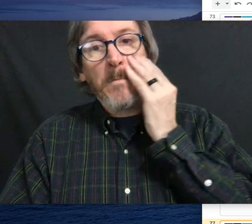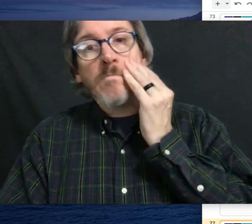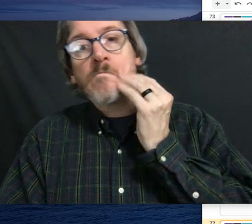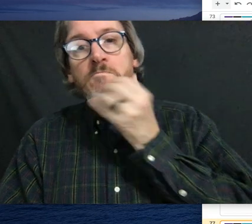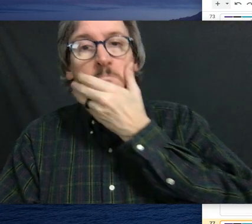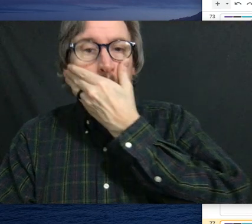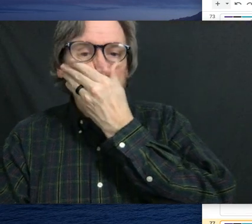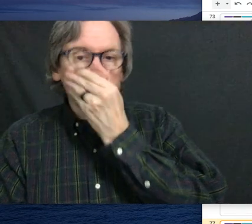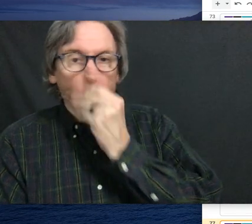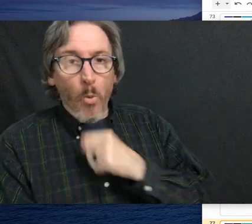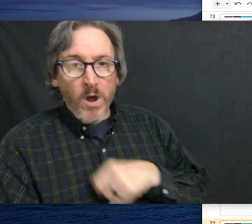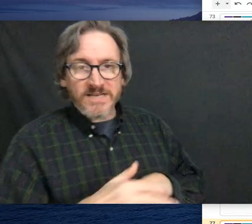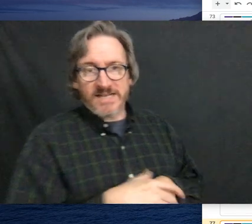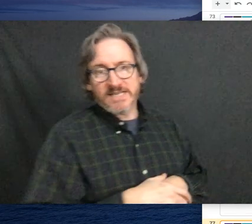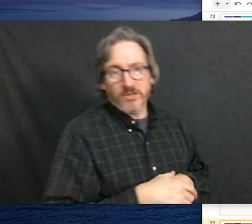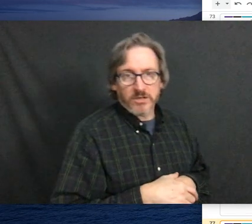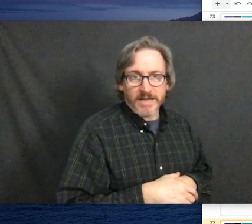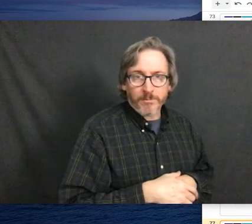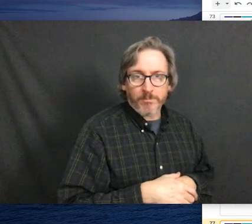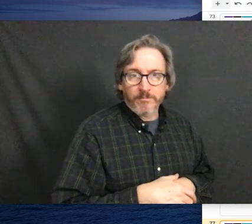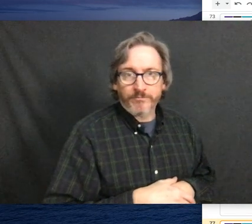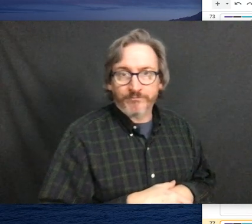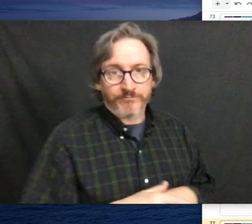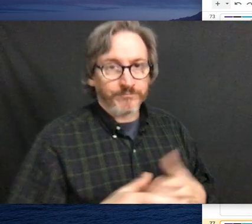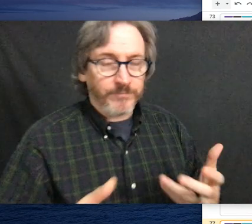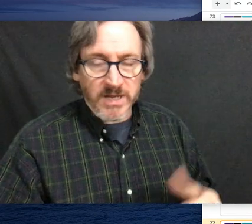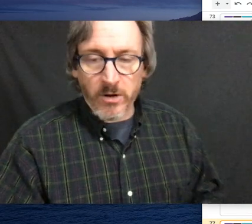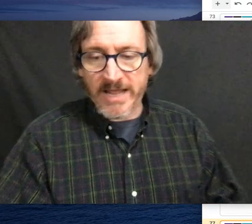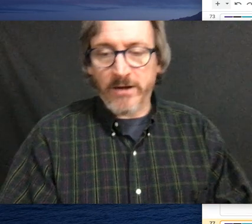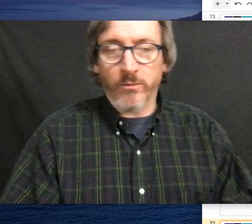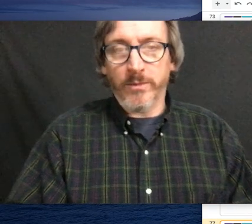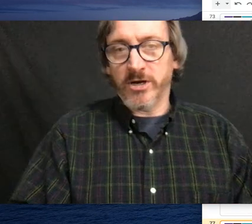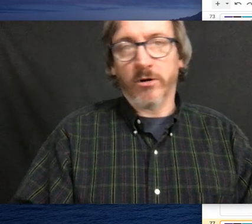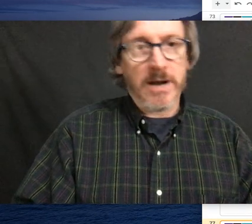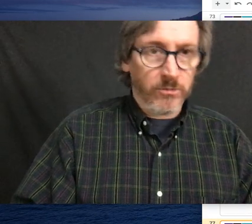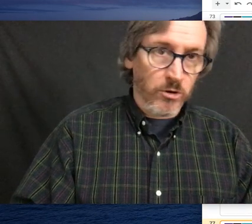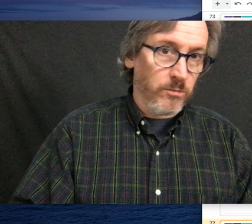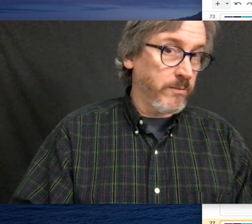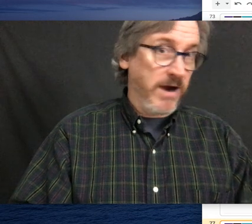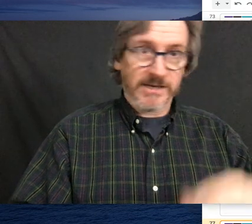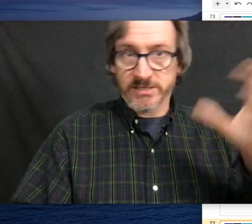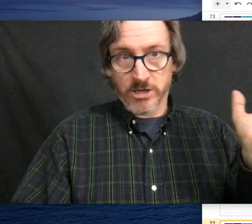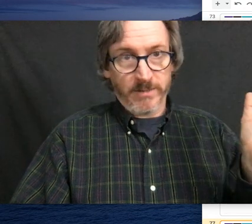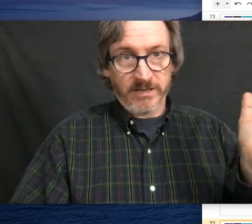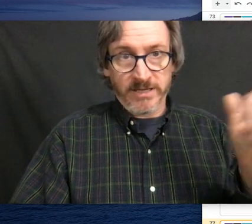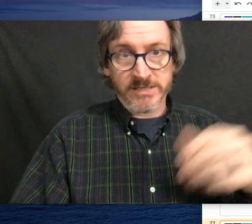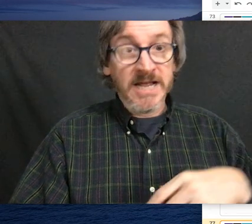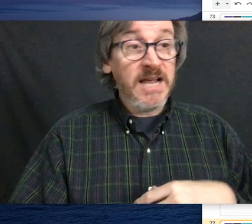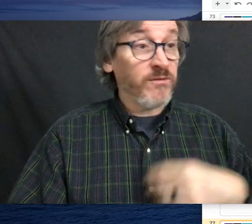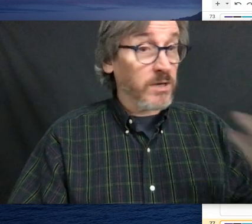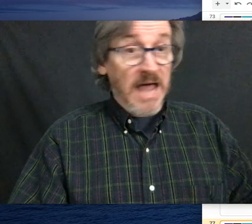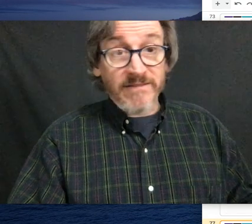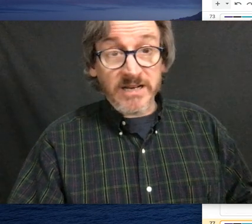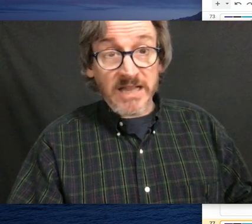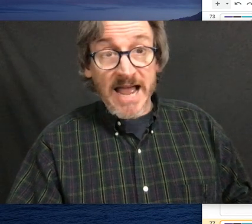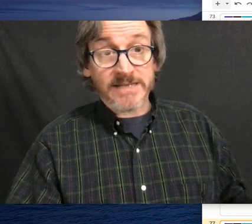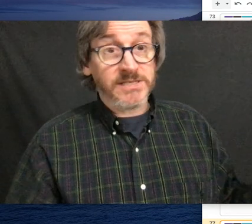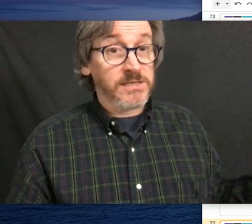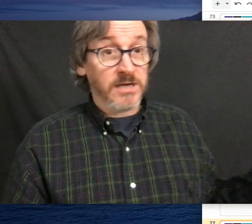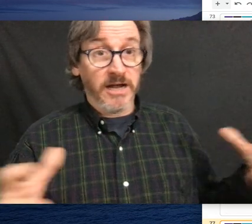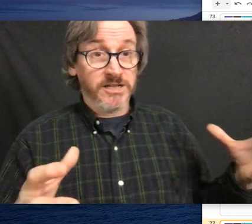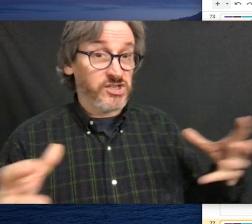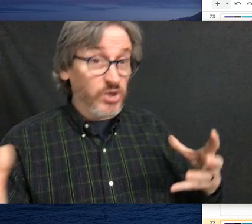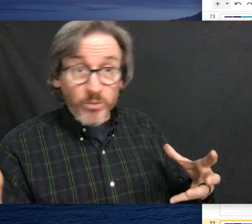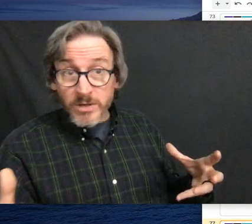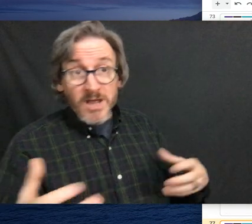Then, what does it look like? Again, we would go around the room and practice and talk about things. If we're live in